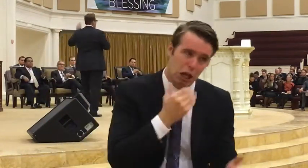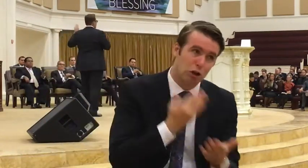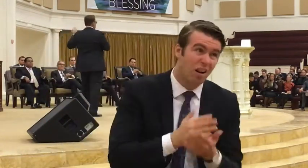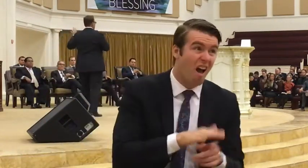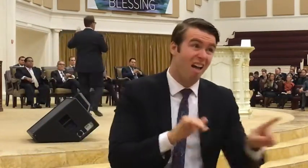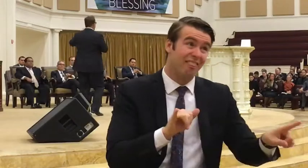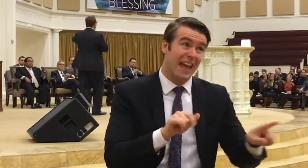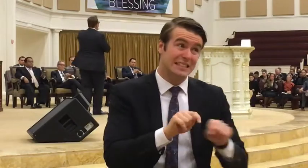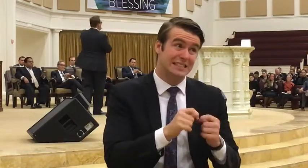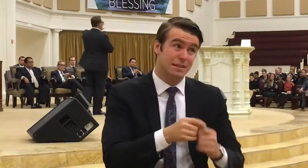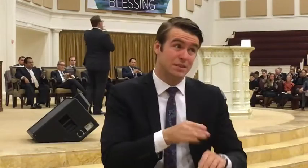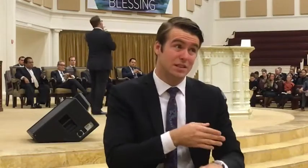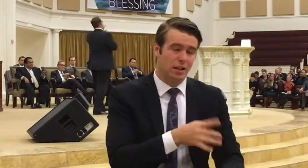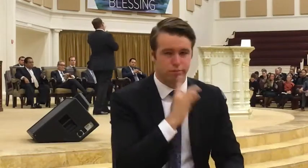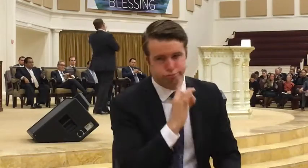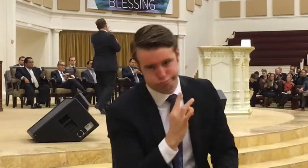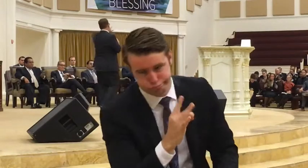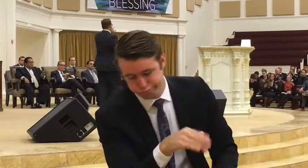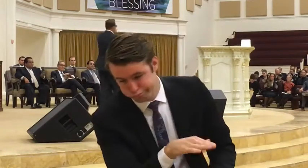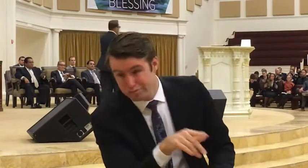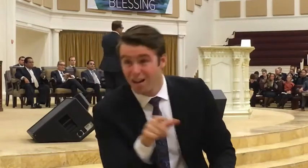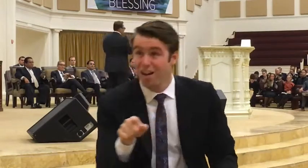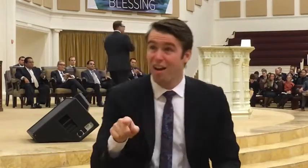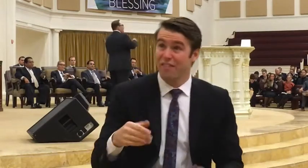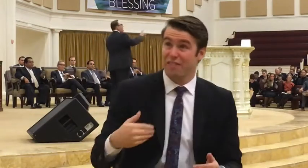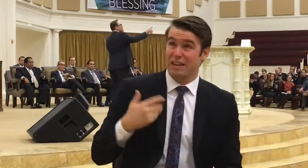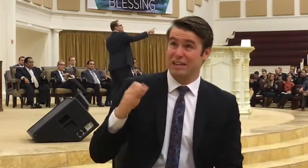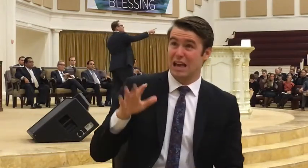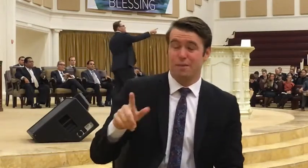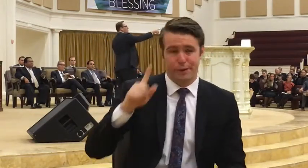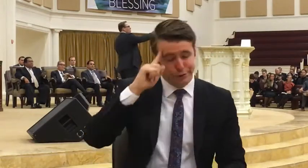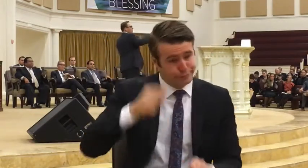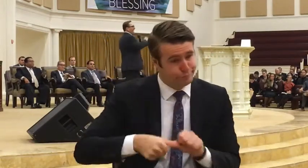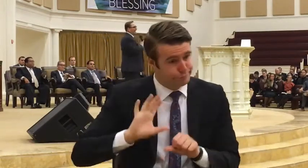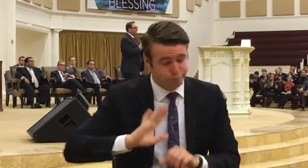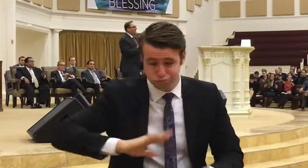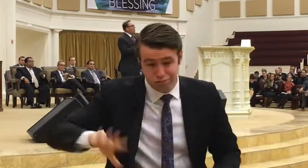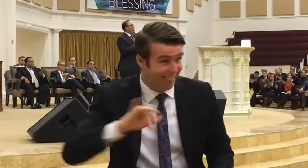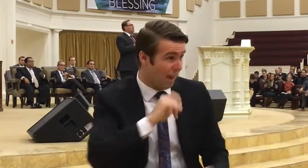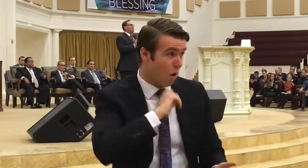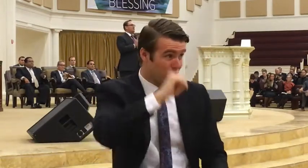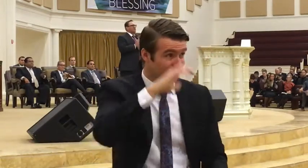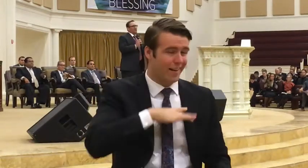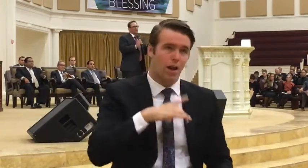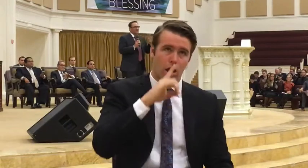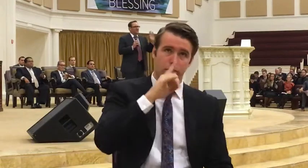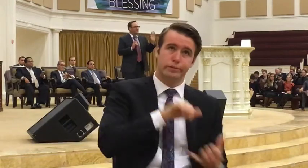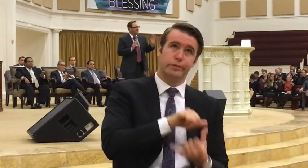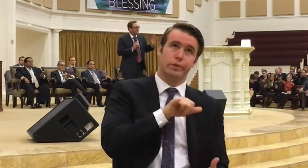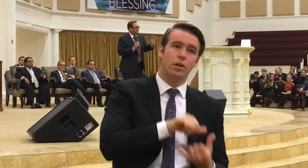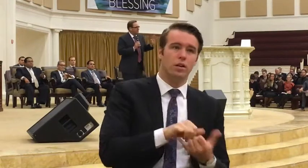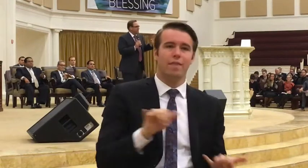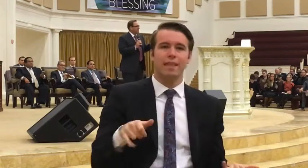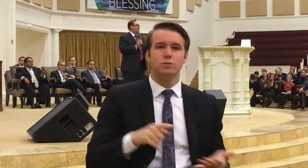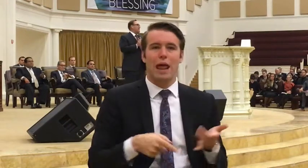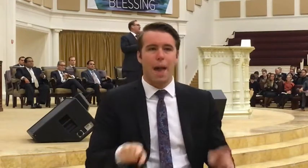that team's singing. And that, oh, boy, it's going to be that young preacher. Oh, it's going to be that old guy. And, oh, you know, it's,